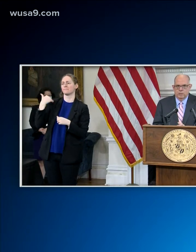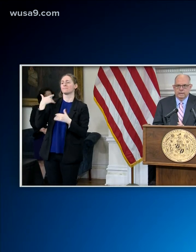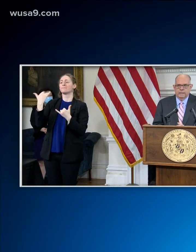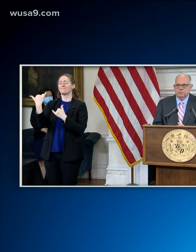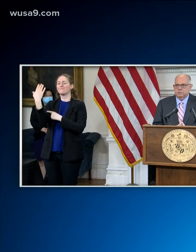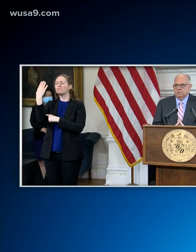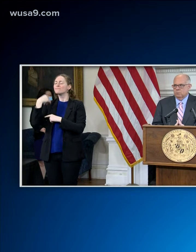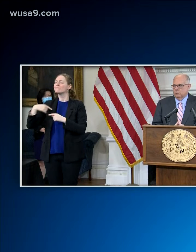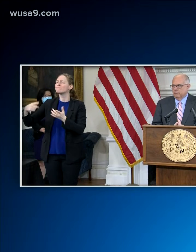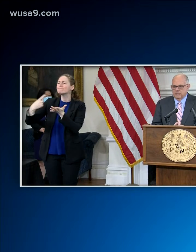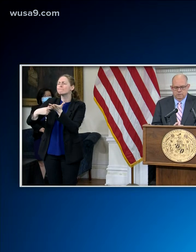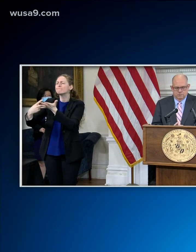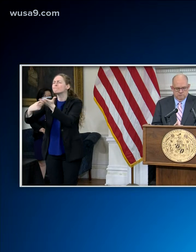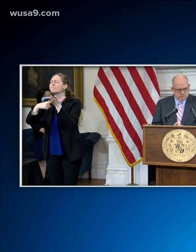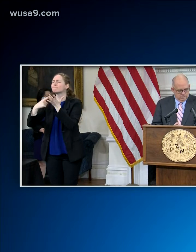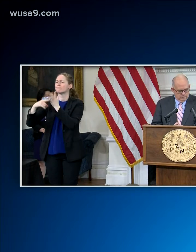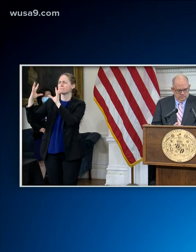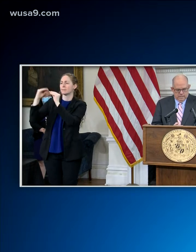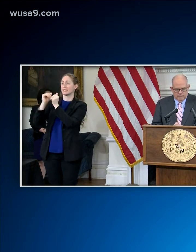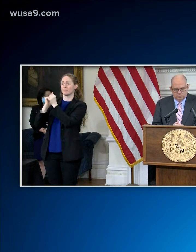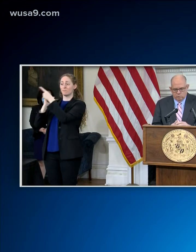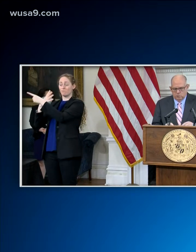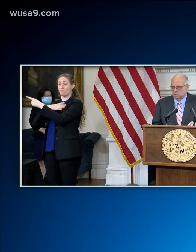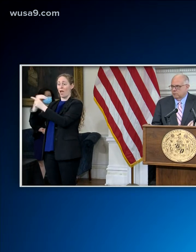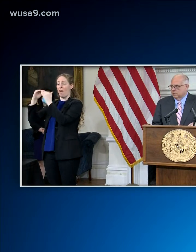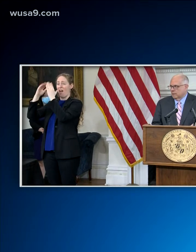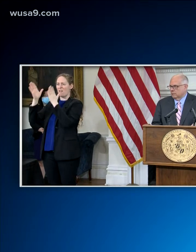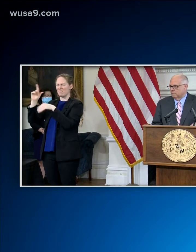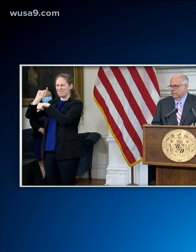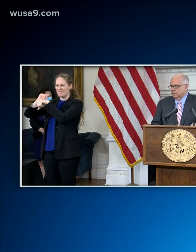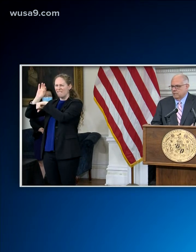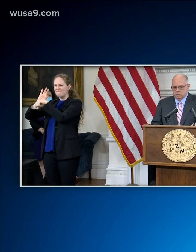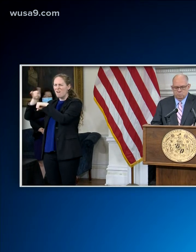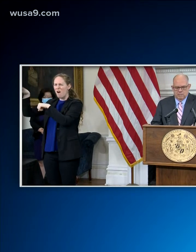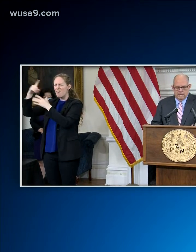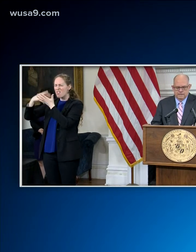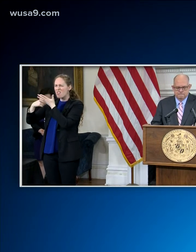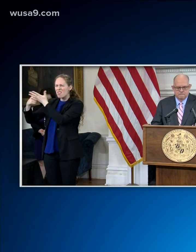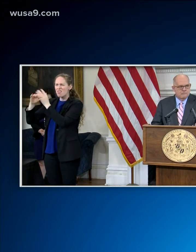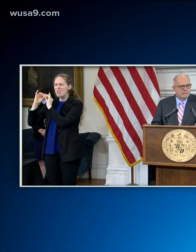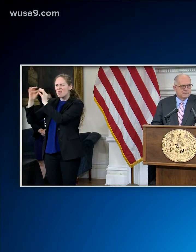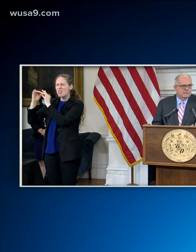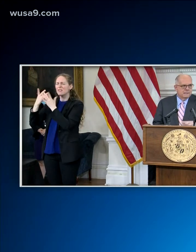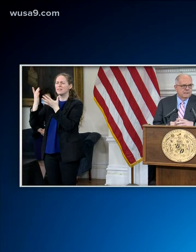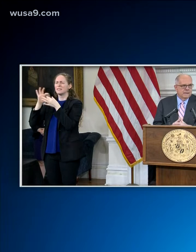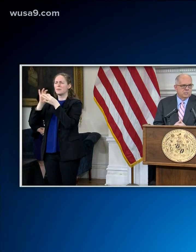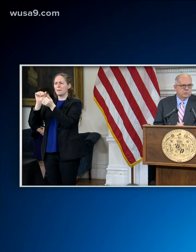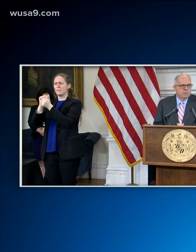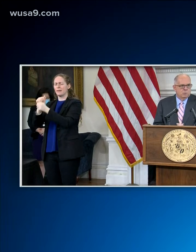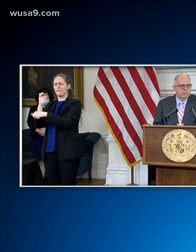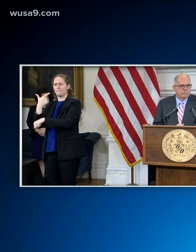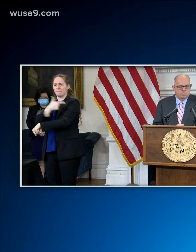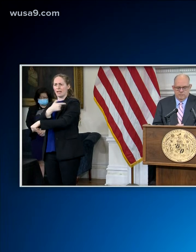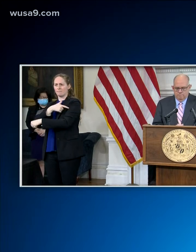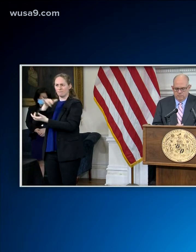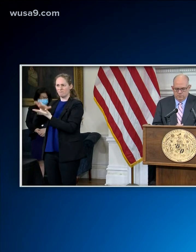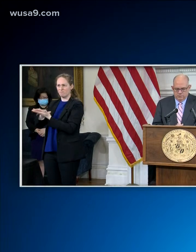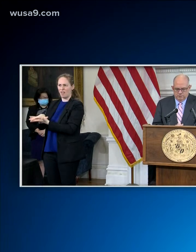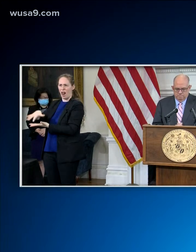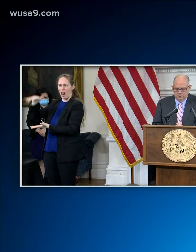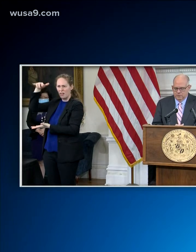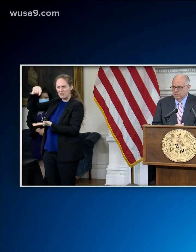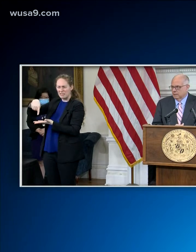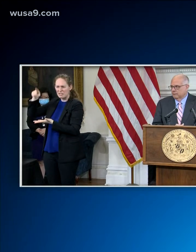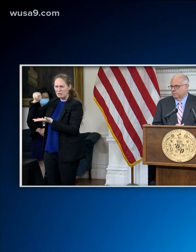with the White House Coronavirus Task Force to discuss vaccine supply. As you know, we have spent